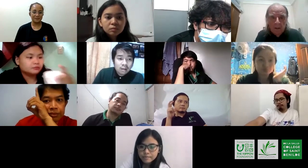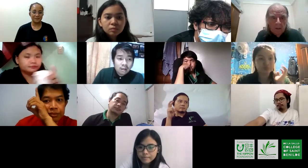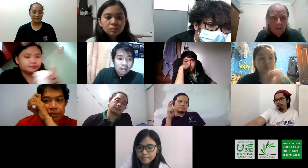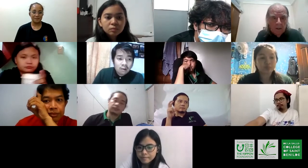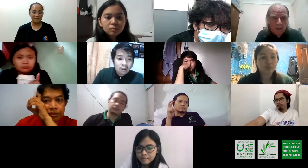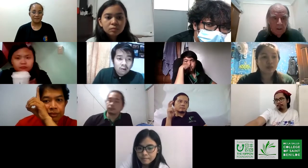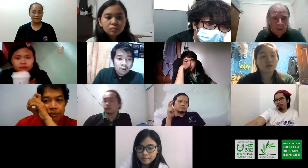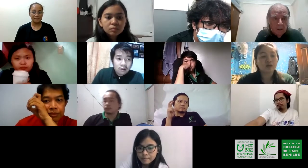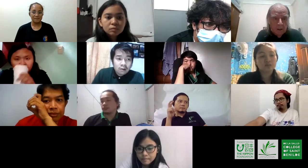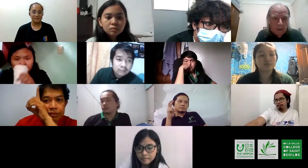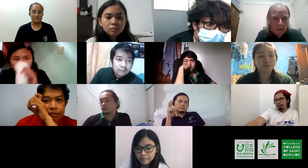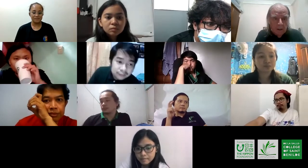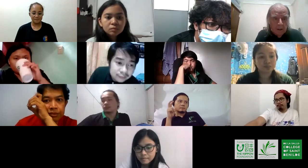B As in as in boy. boy, 1, yes.